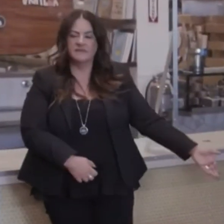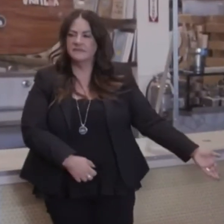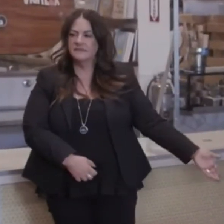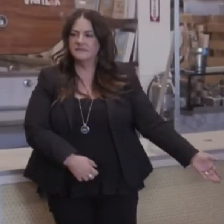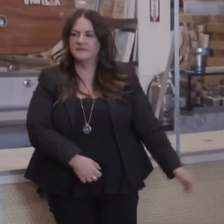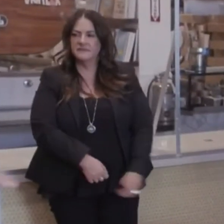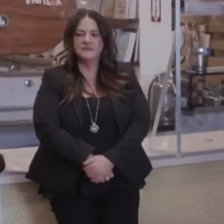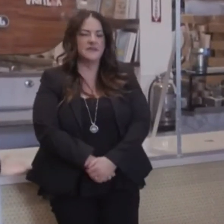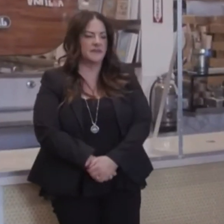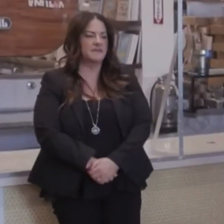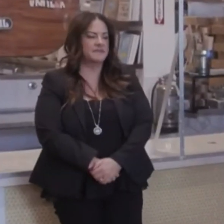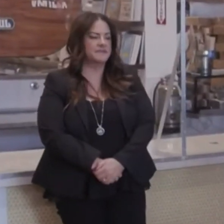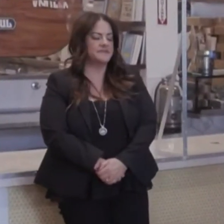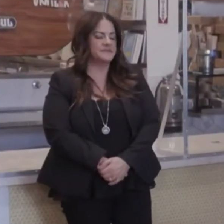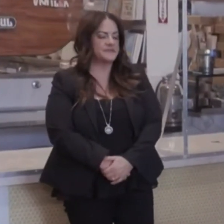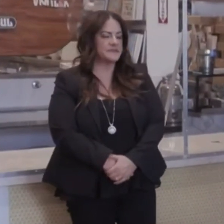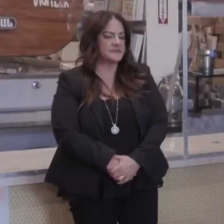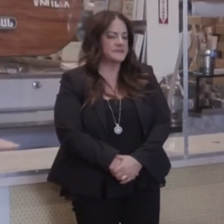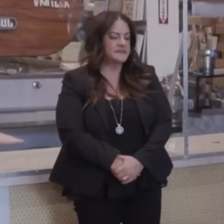Sitting down for these things.